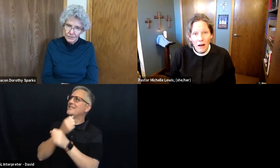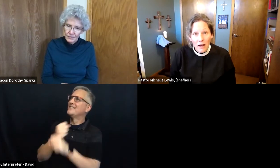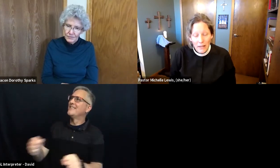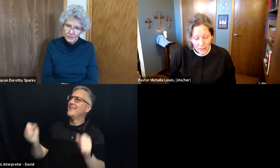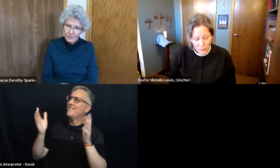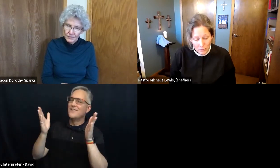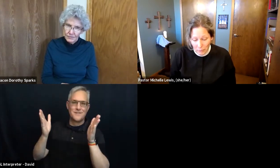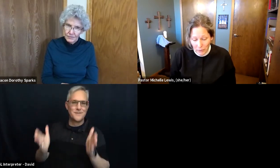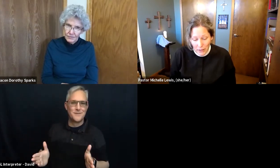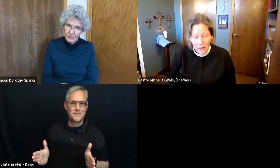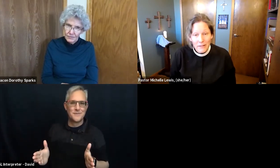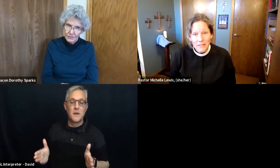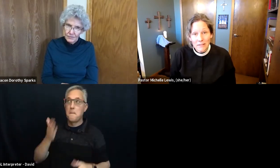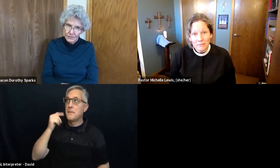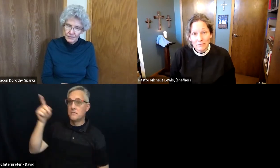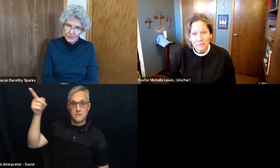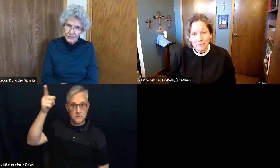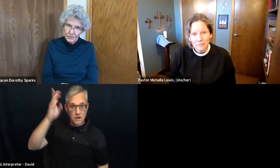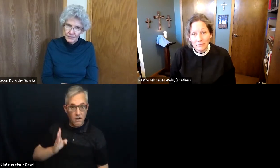because God has remembered us.